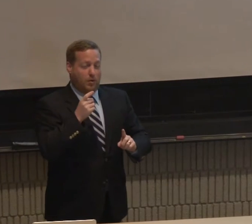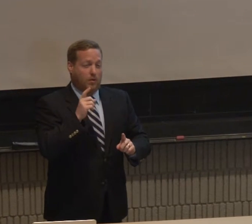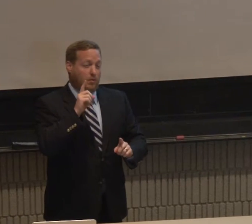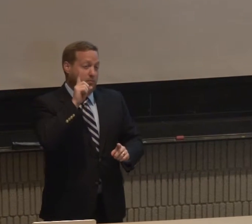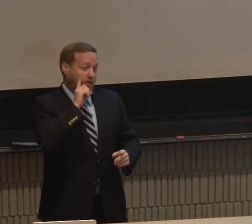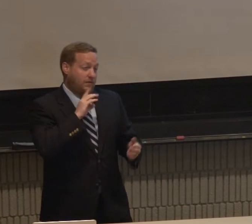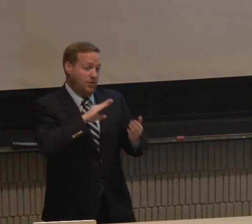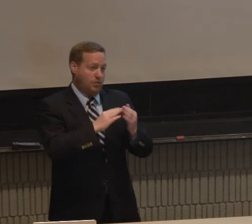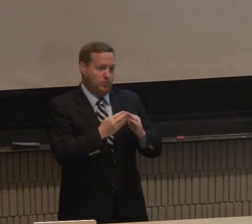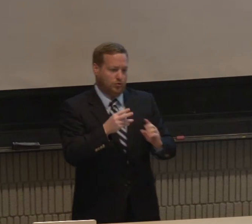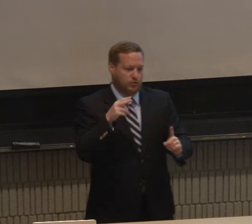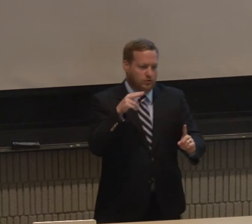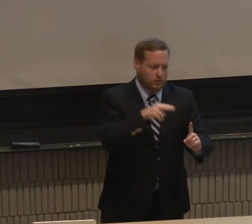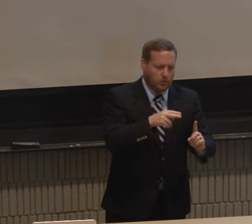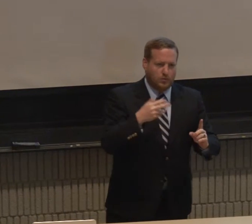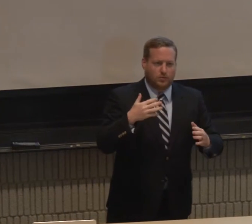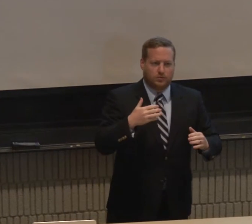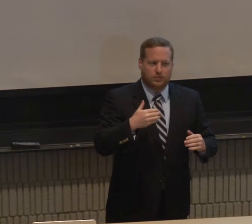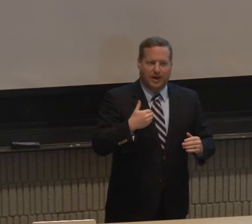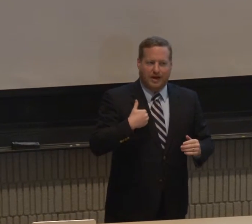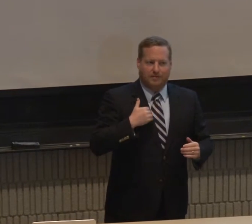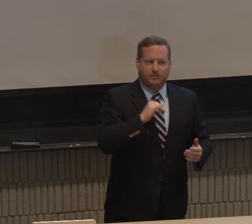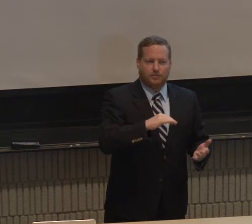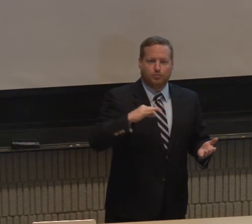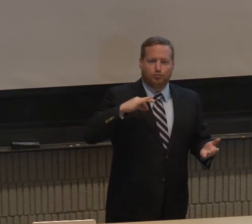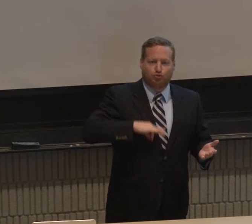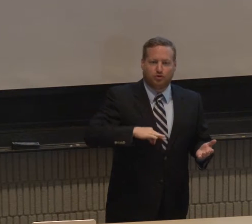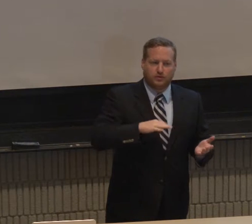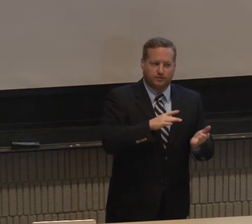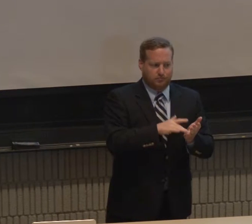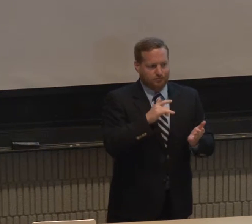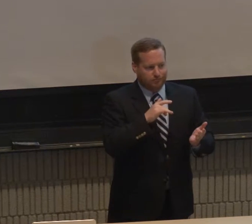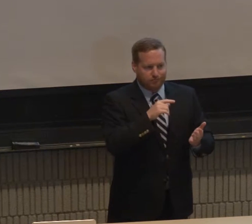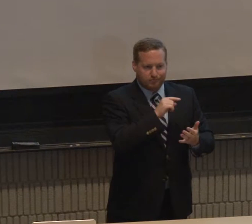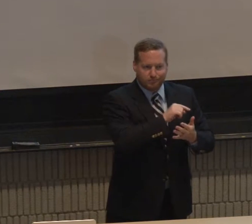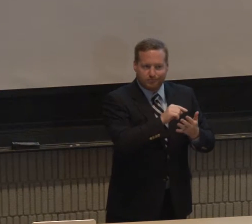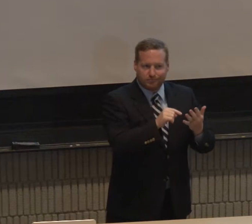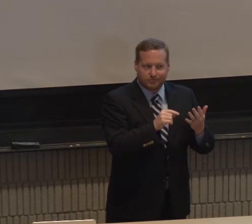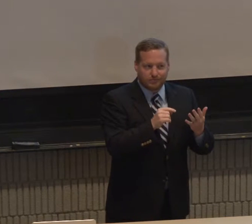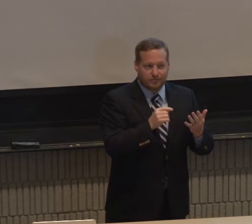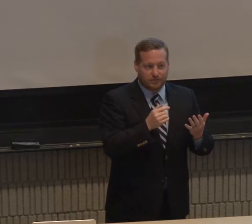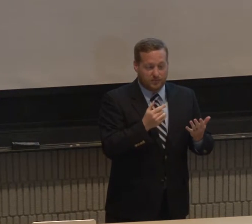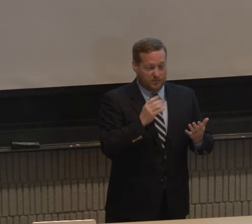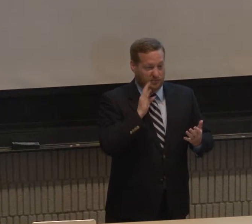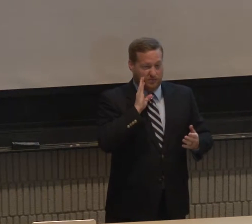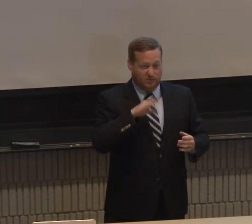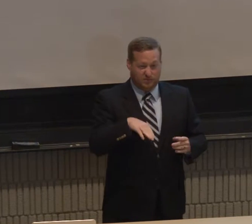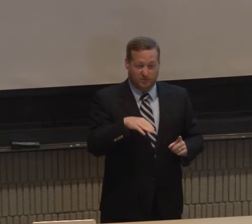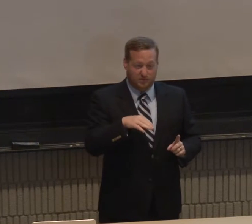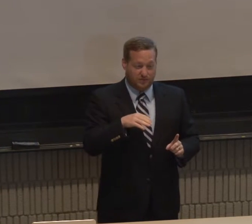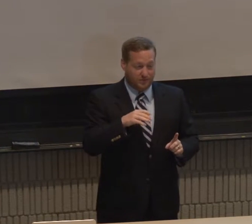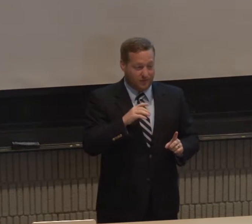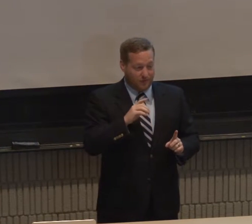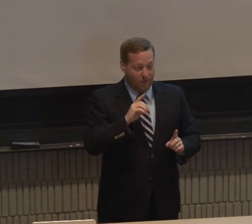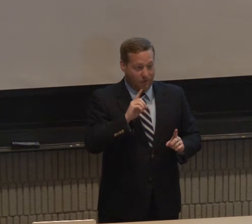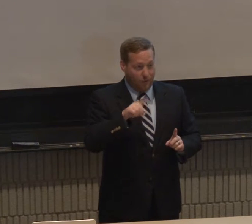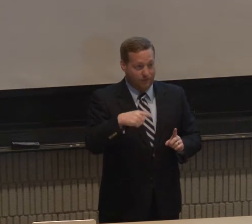advantage of. So those examples sort of elucidate how